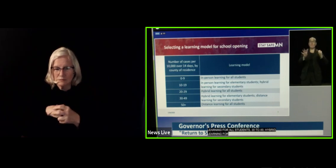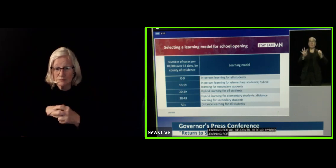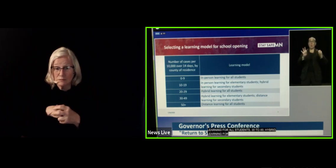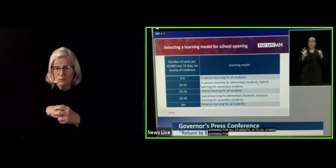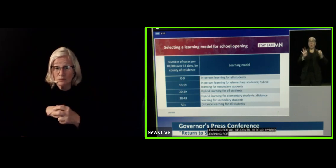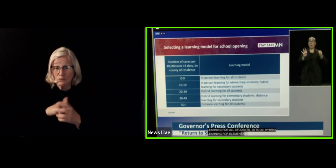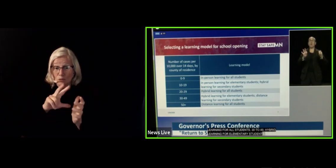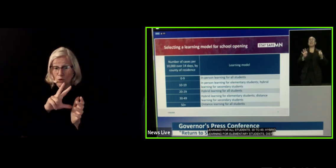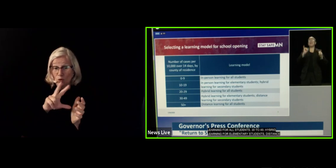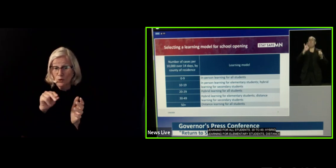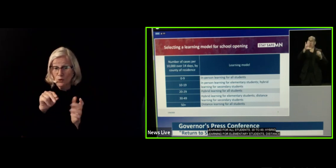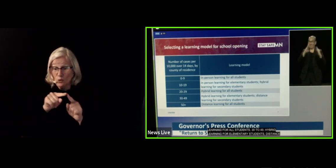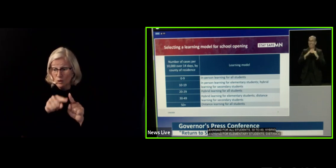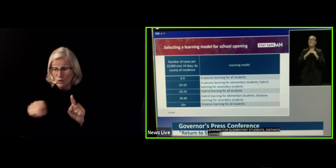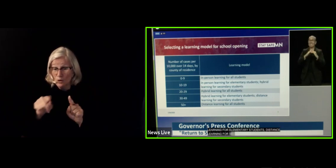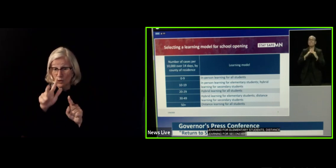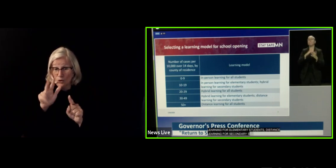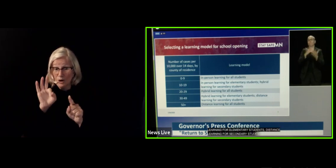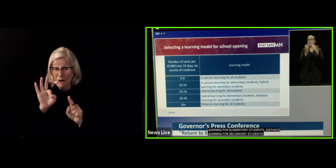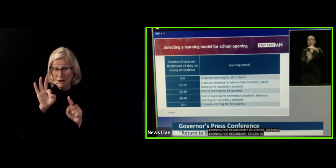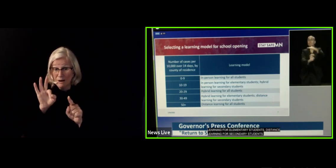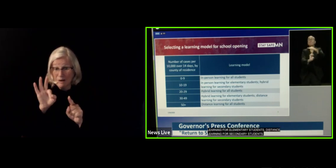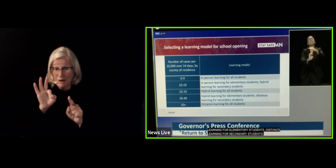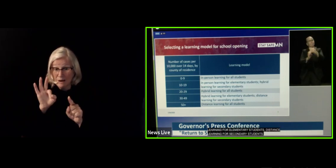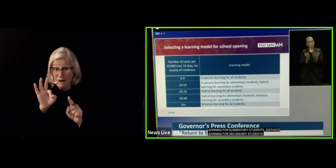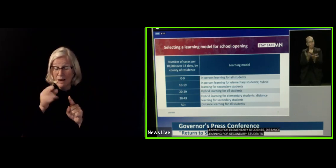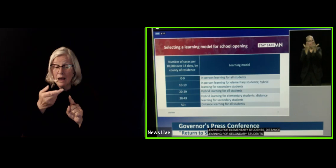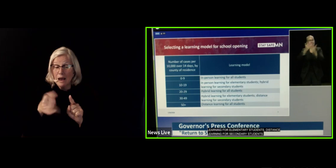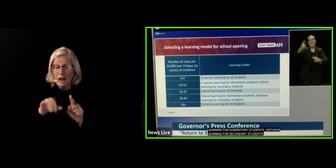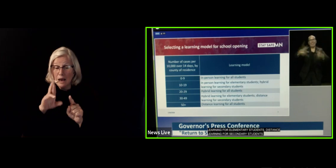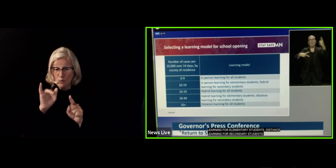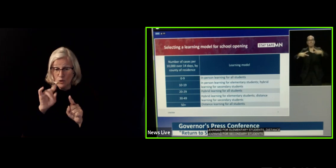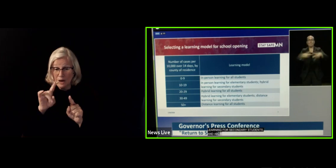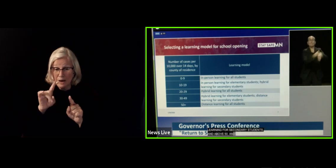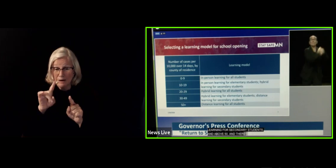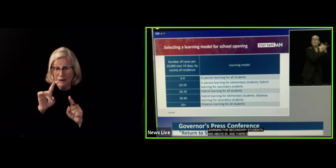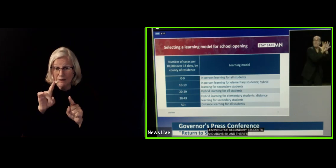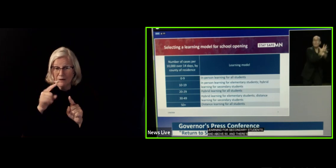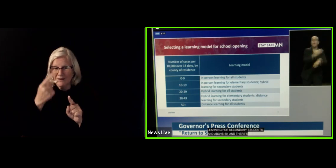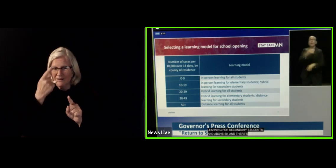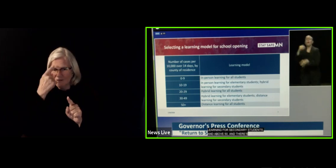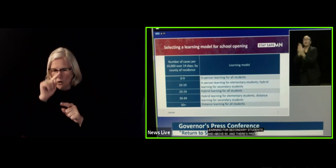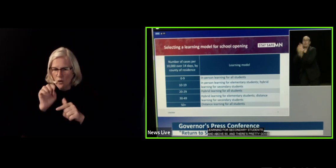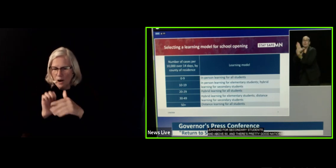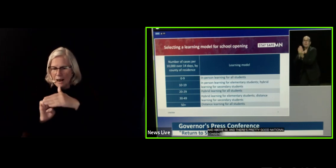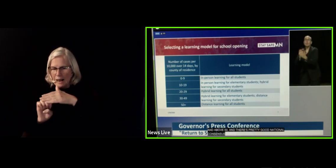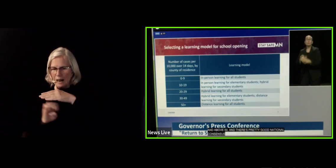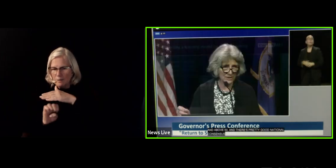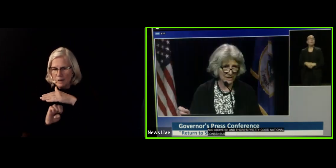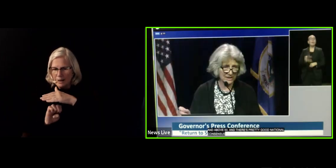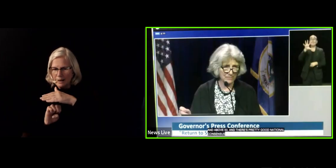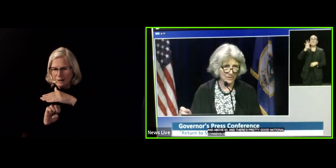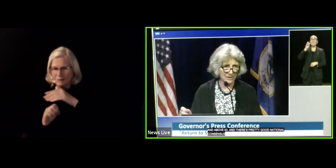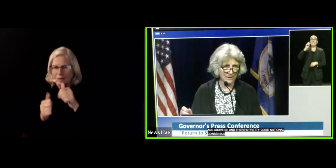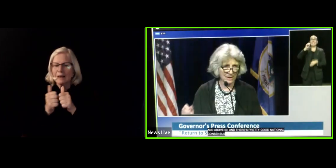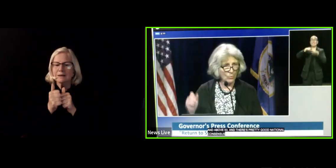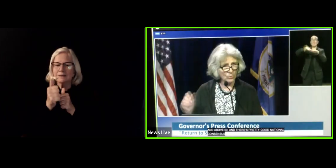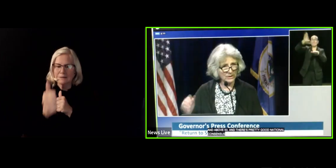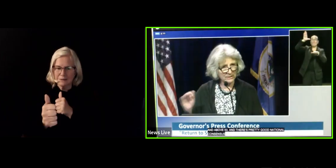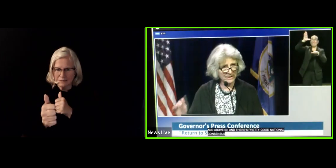and above 50, and there's pretty good national consensus that 50 cases per 10,000 over this 14-day